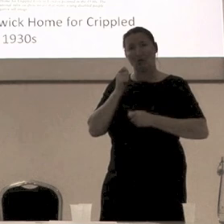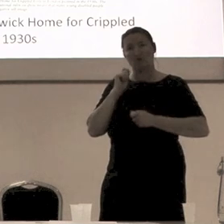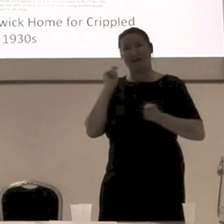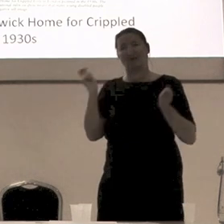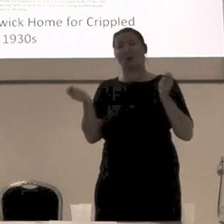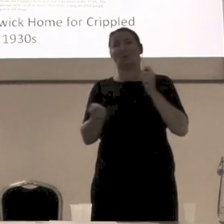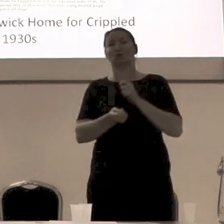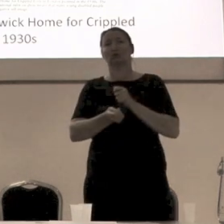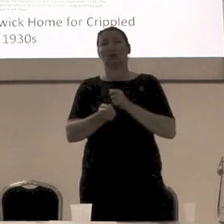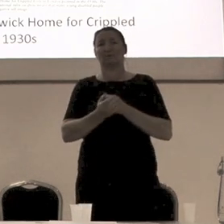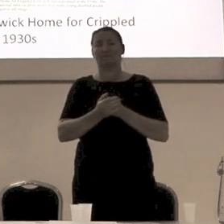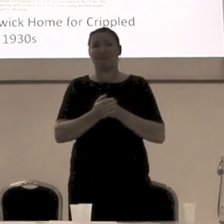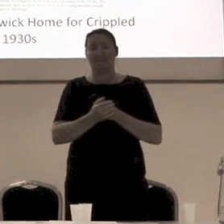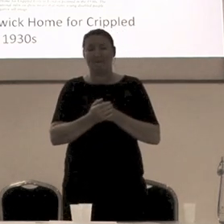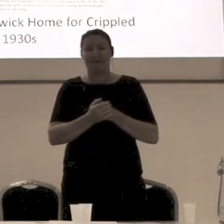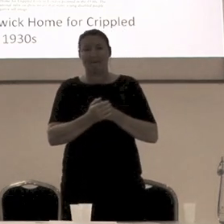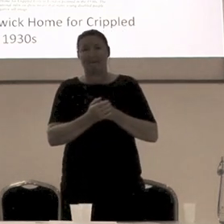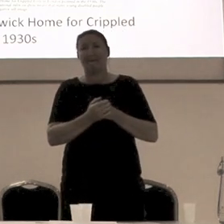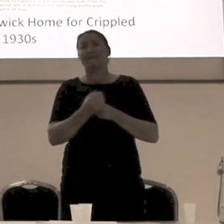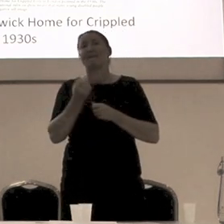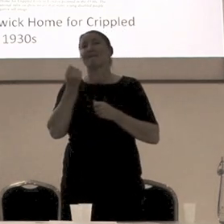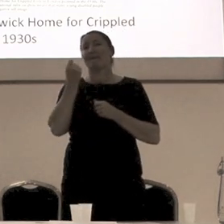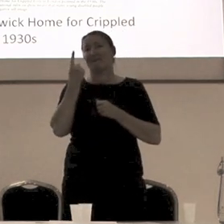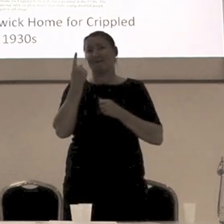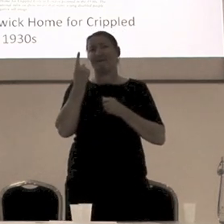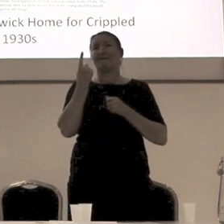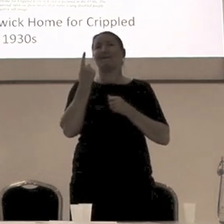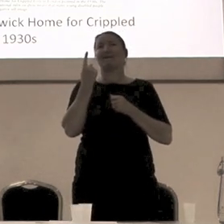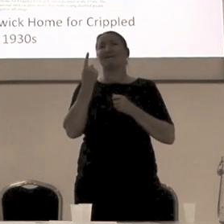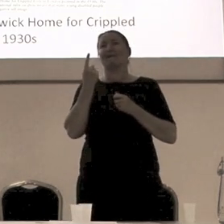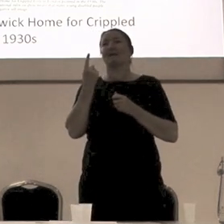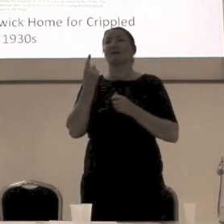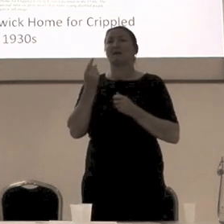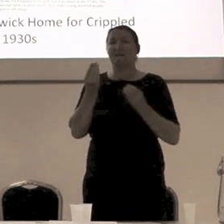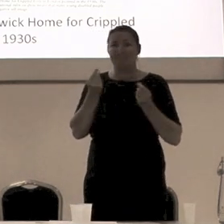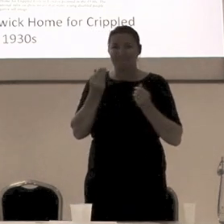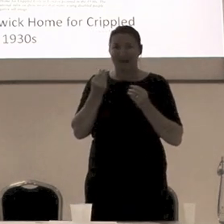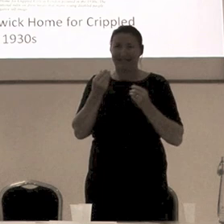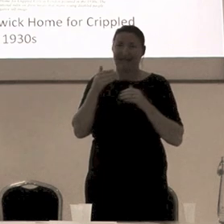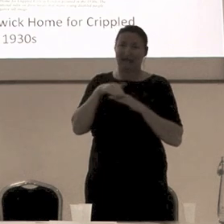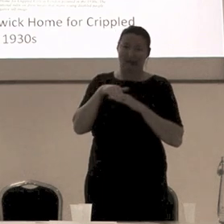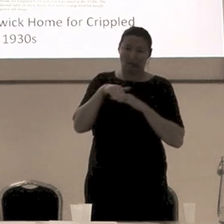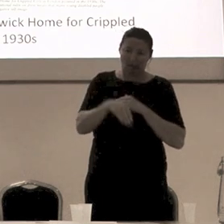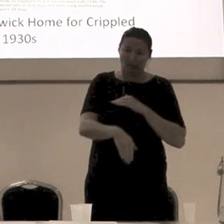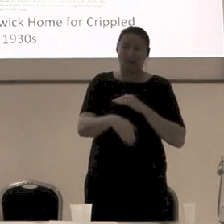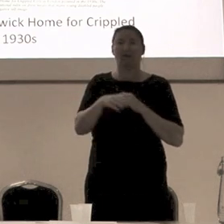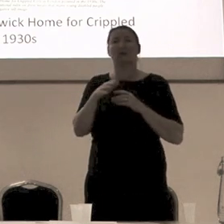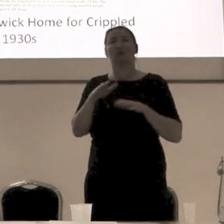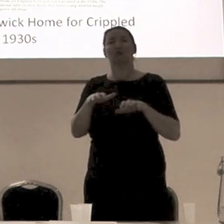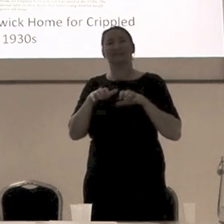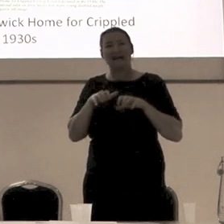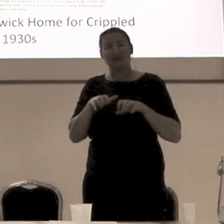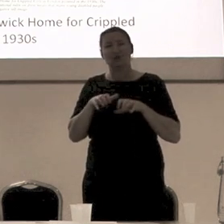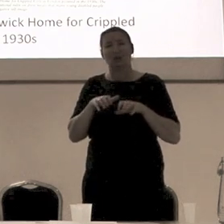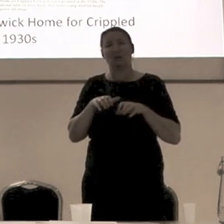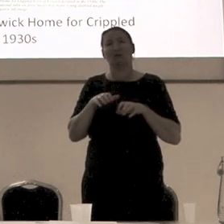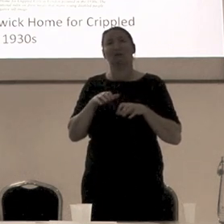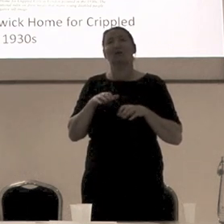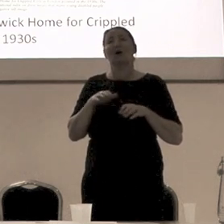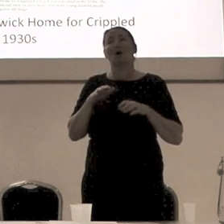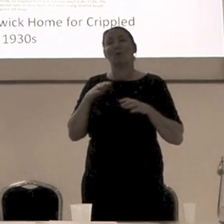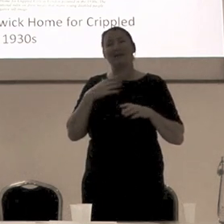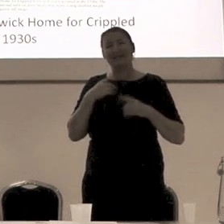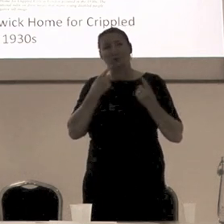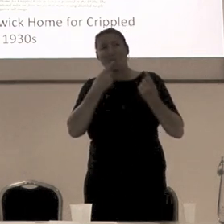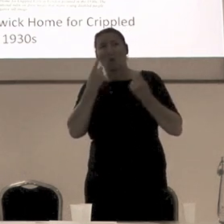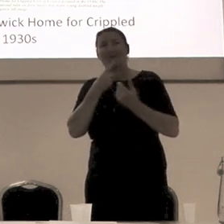But it became clear after a recession, after the Napoleonic Wars, that there had to be the right type of workers.